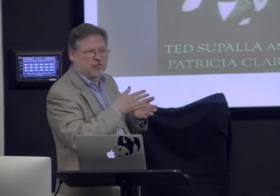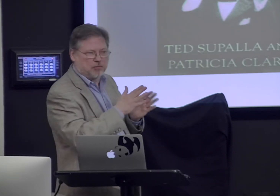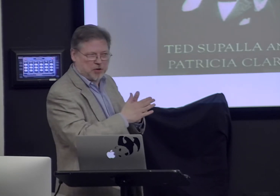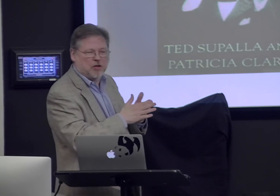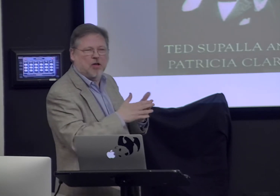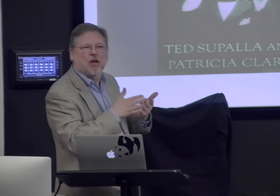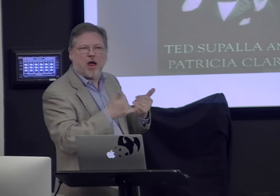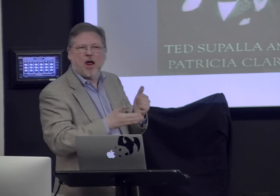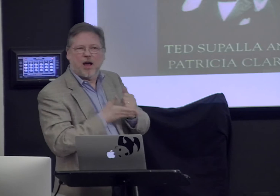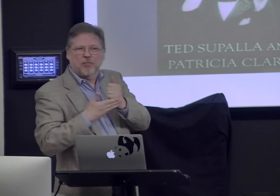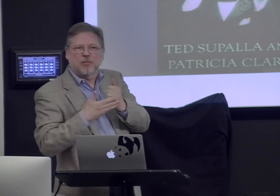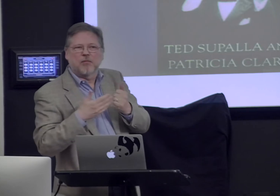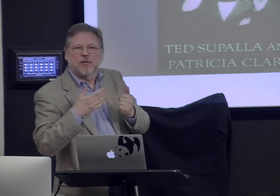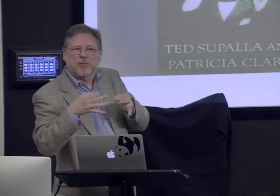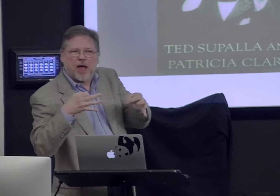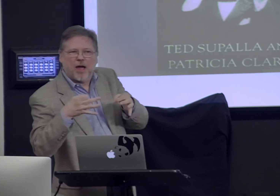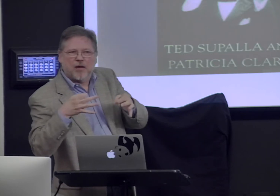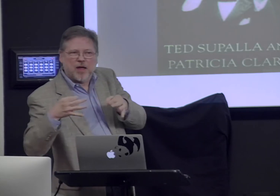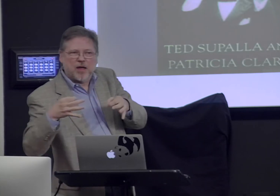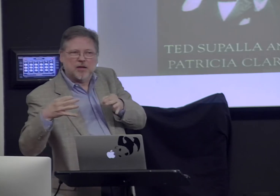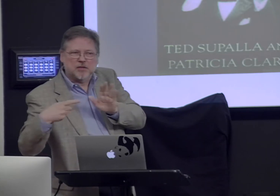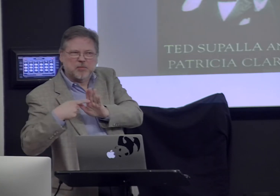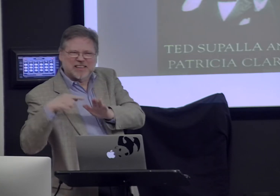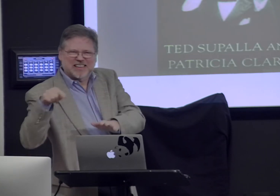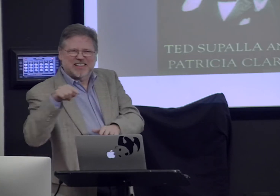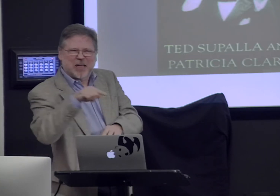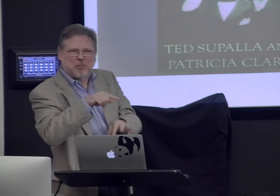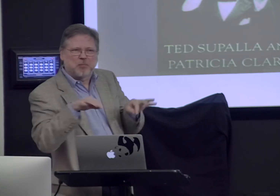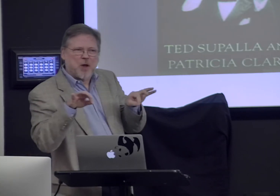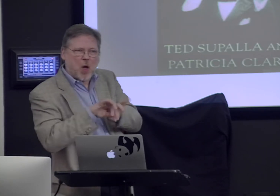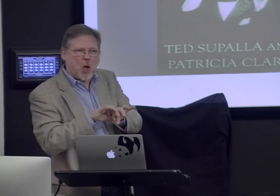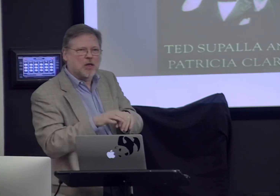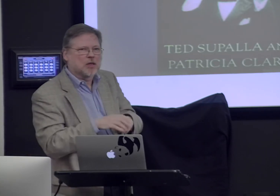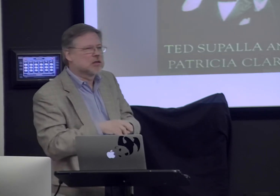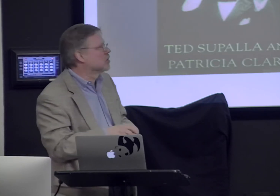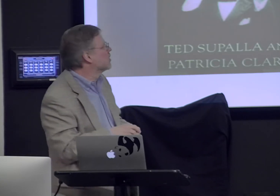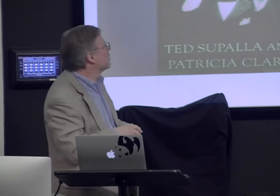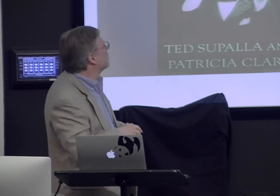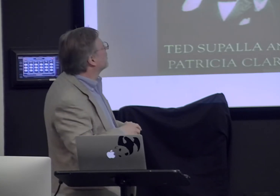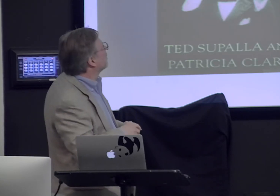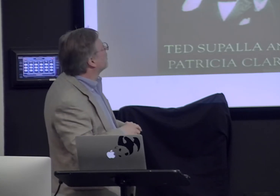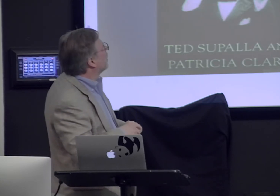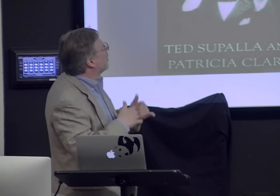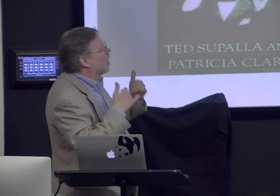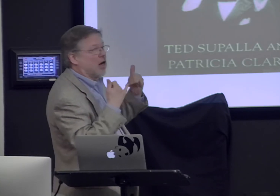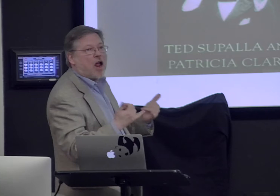in archives and in uncovering historical resources that were really neglected.